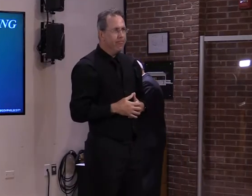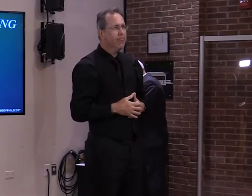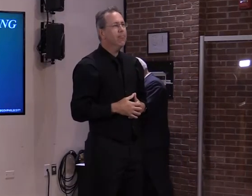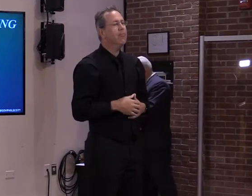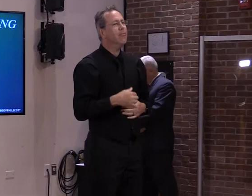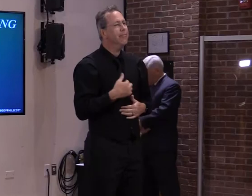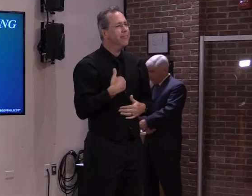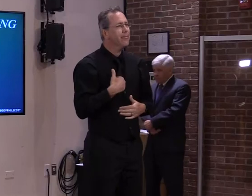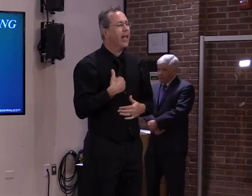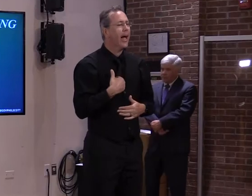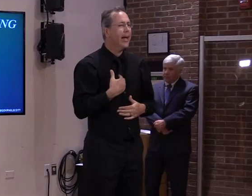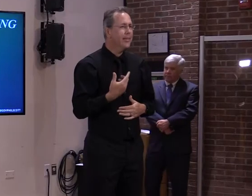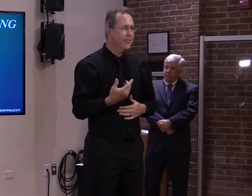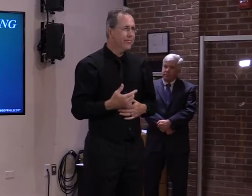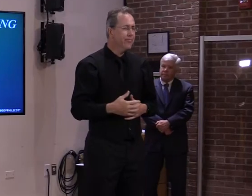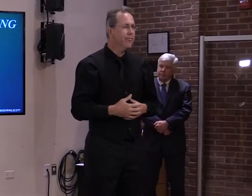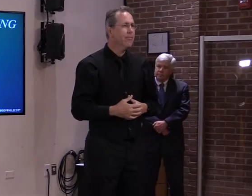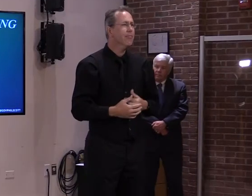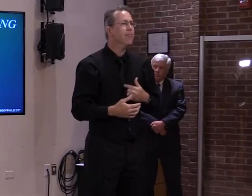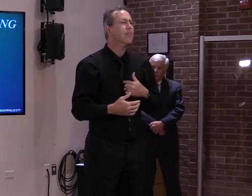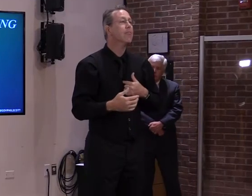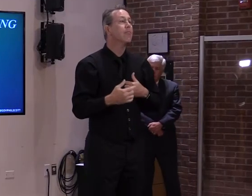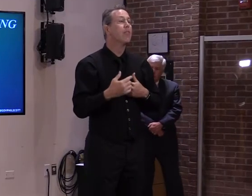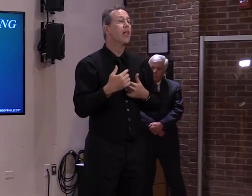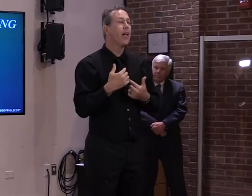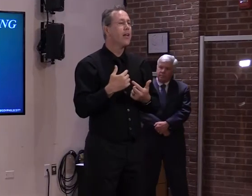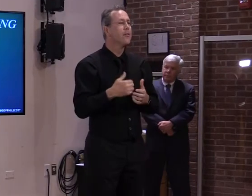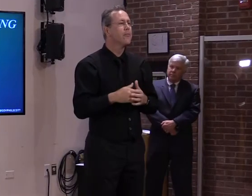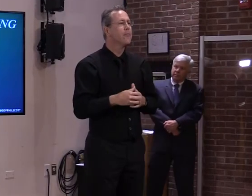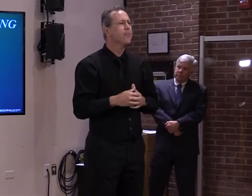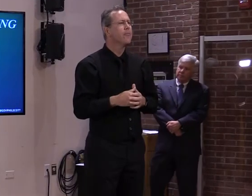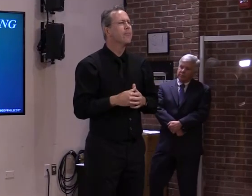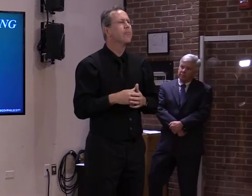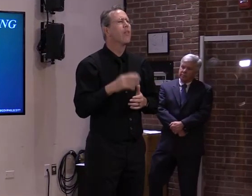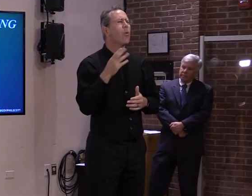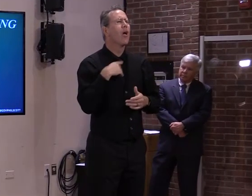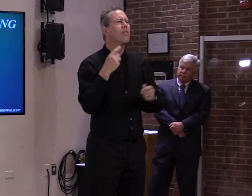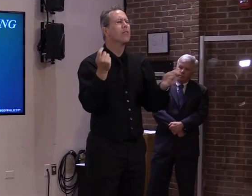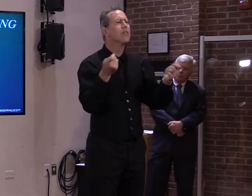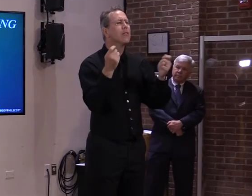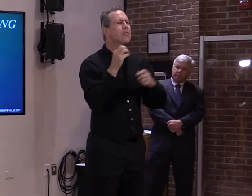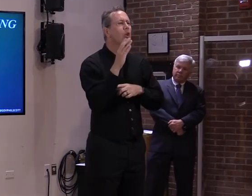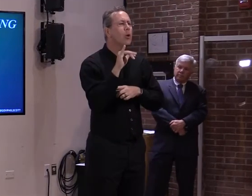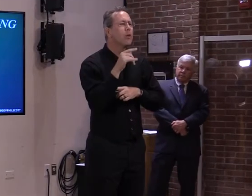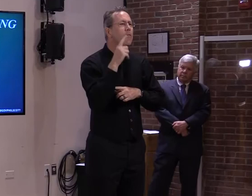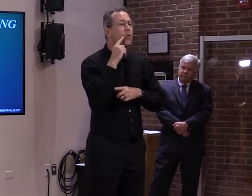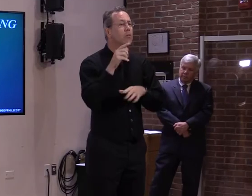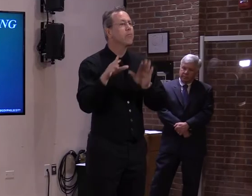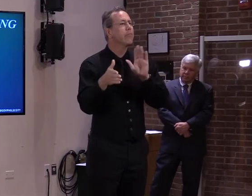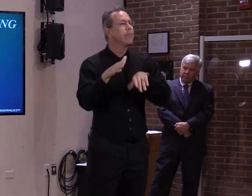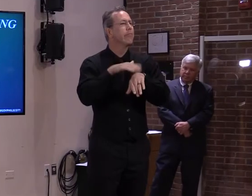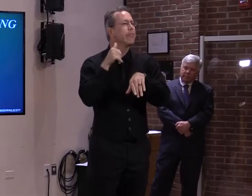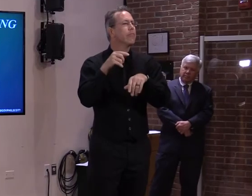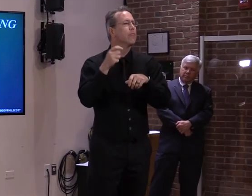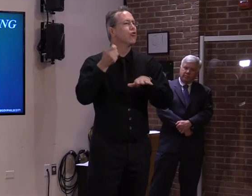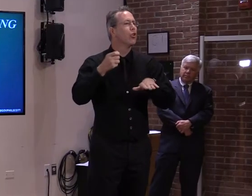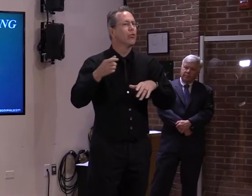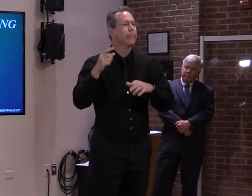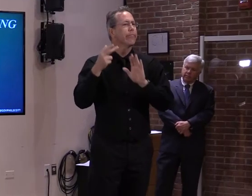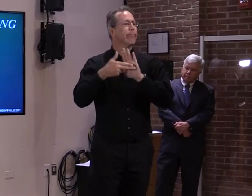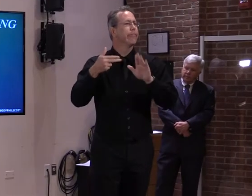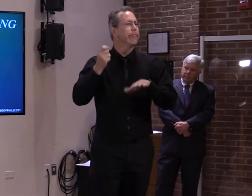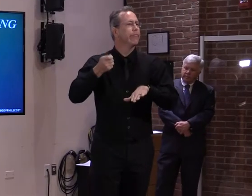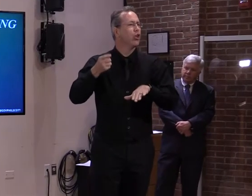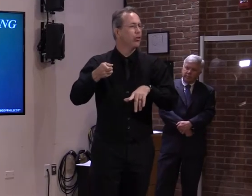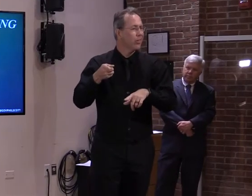have a swearing-in ceremony in the State House for a new judge tomorrow. So I'll be there for